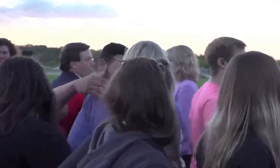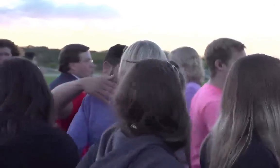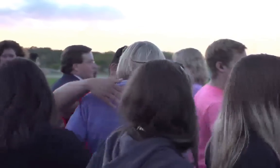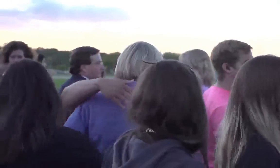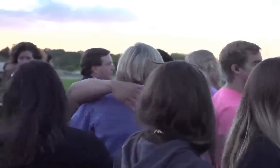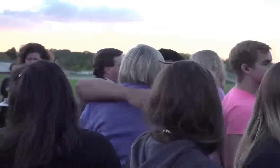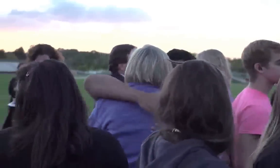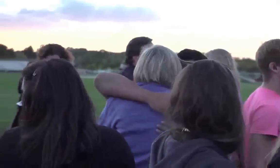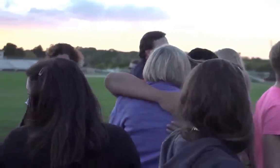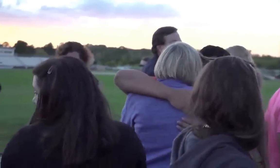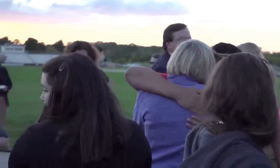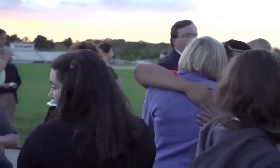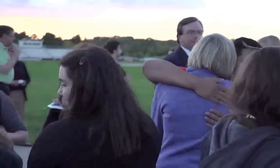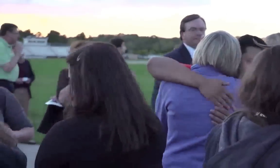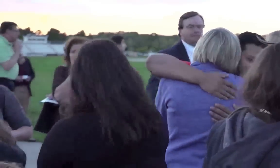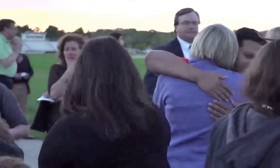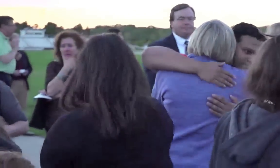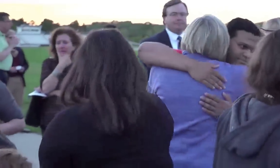Really?